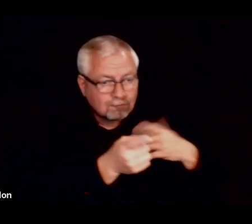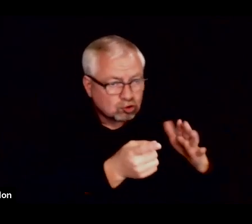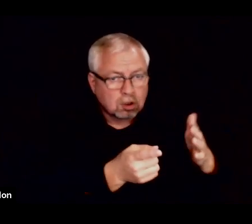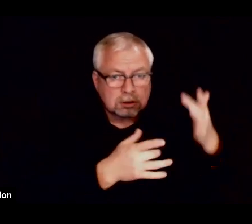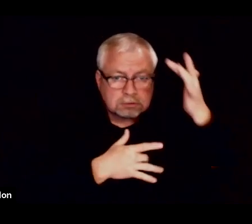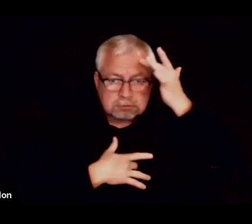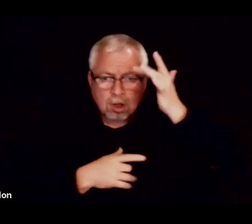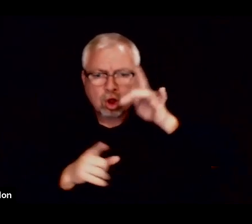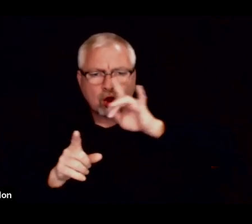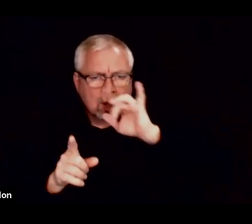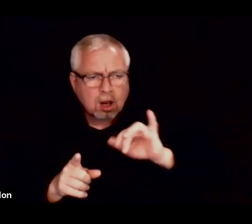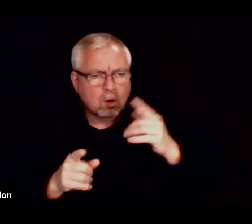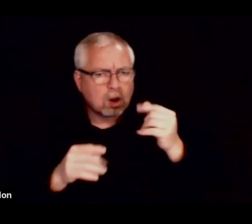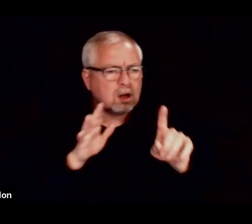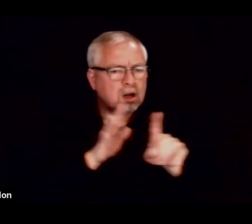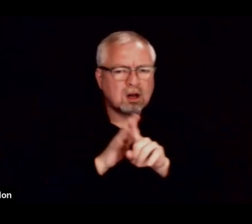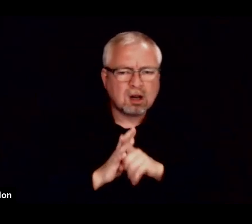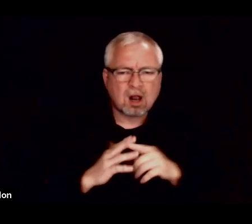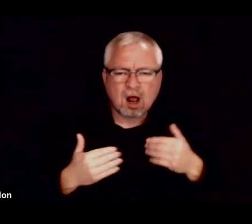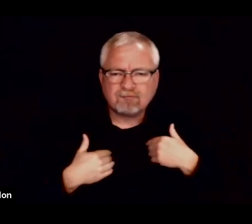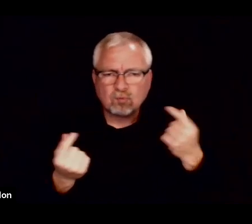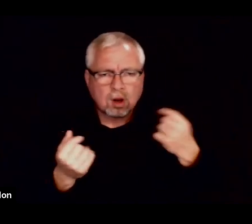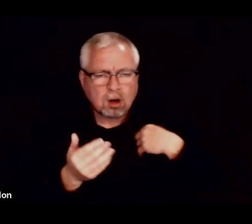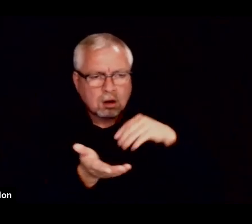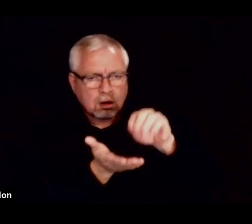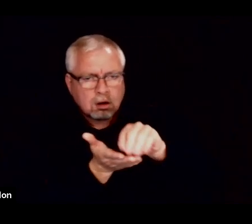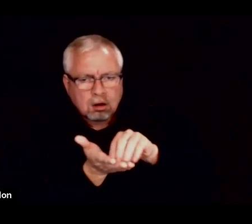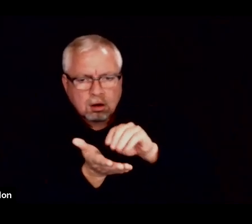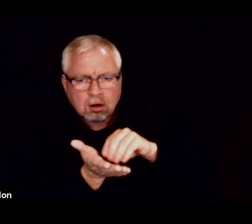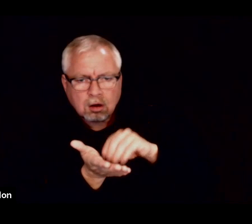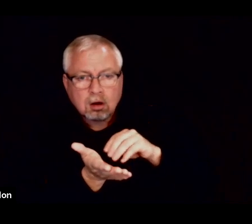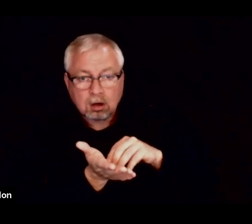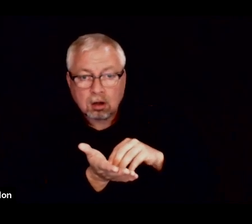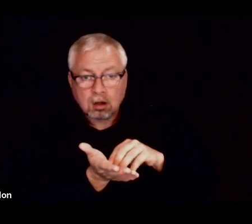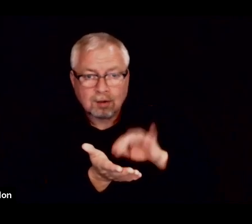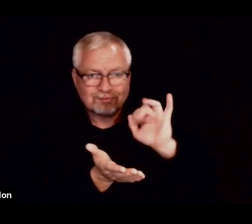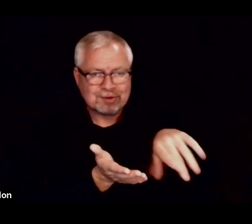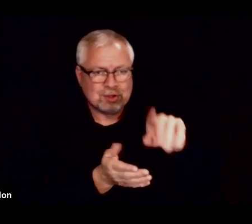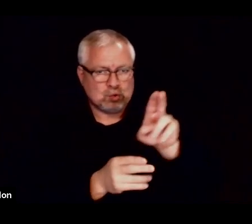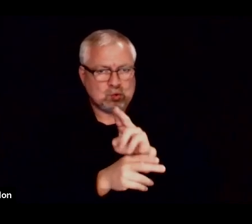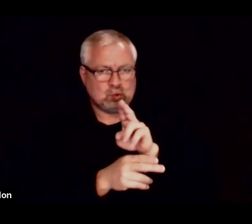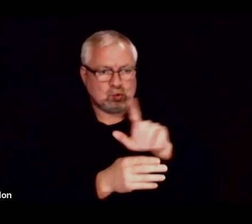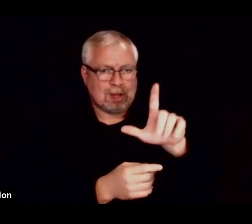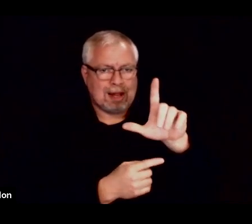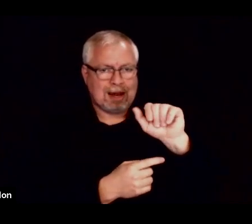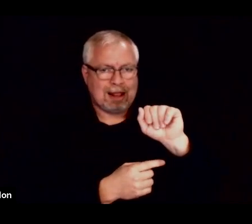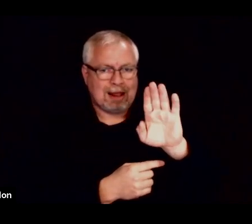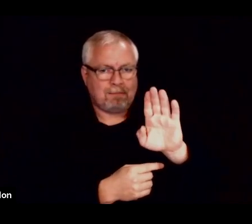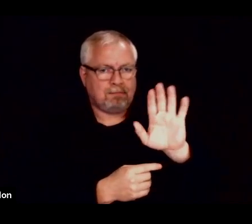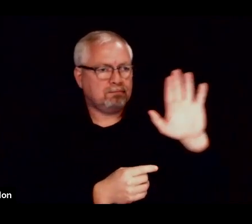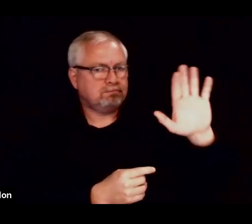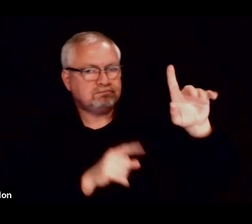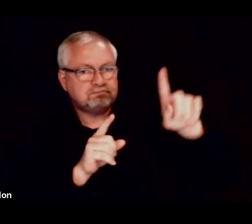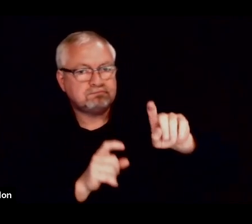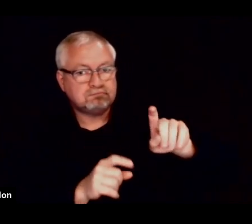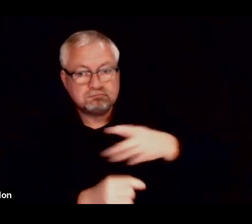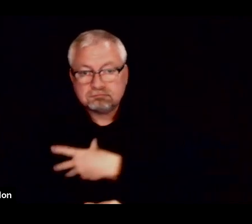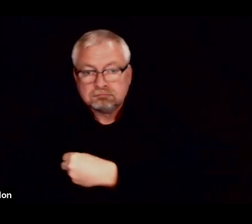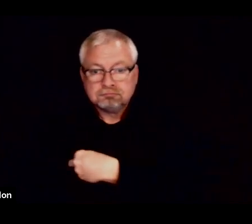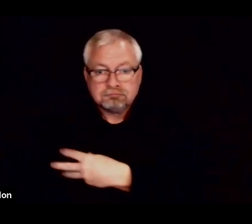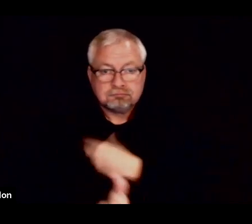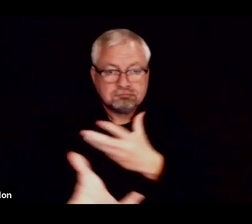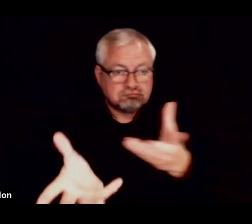a laboratory testing component with that, and it's totally voluntary. We are